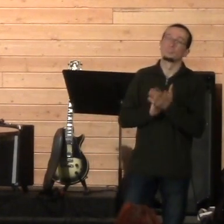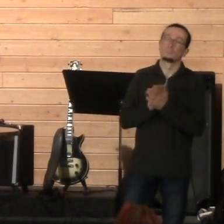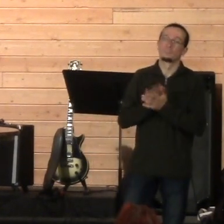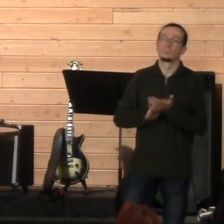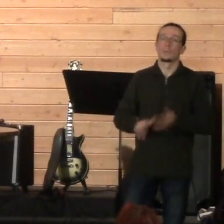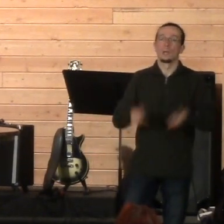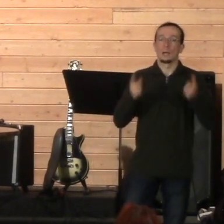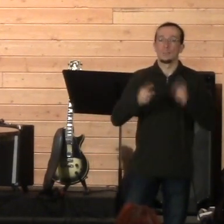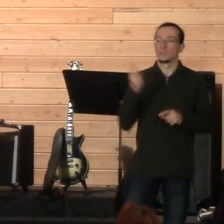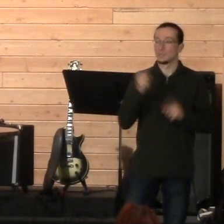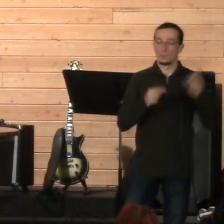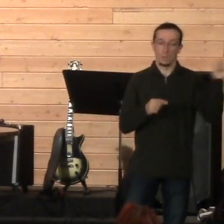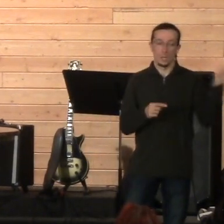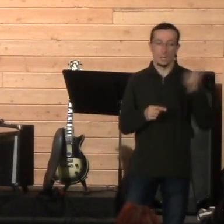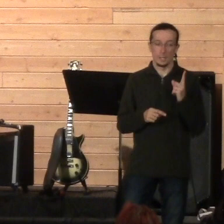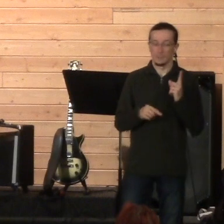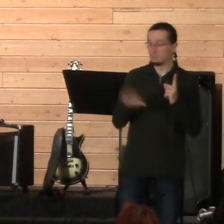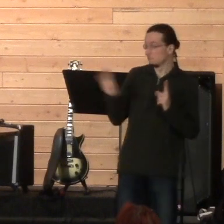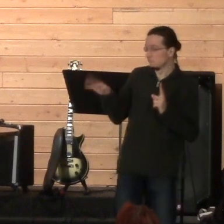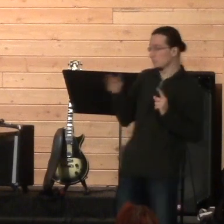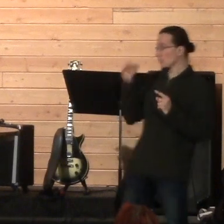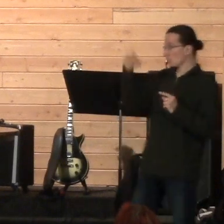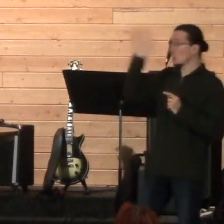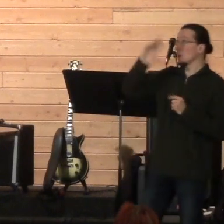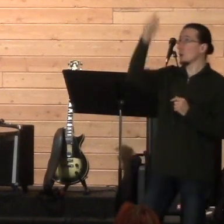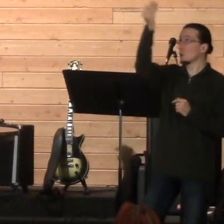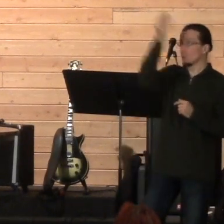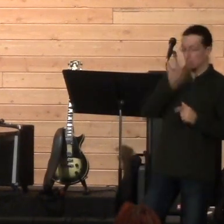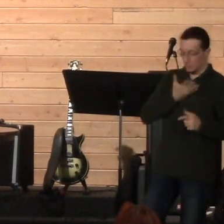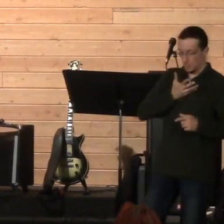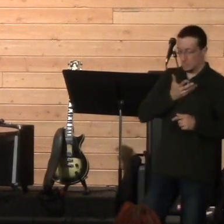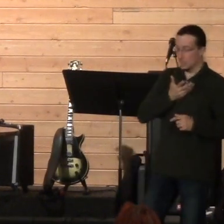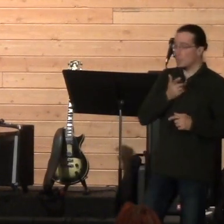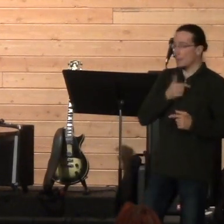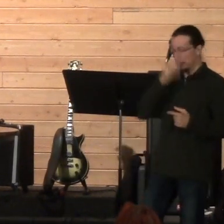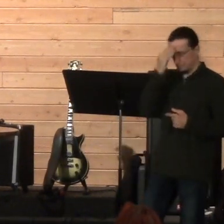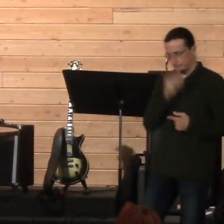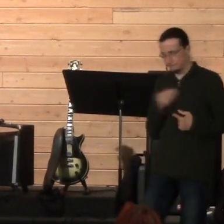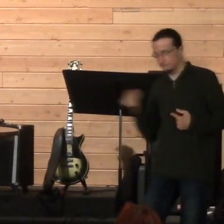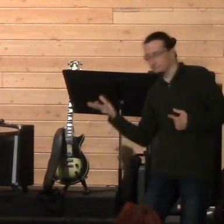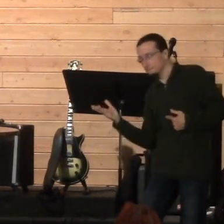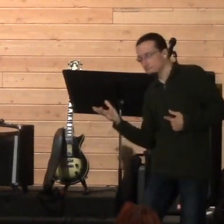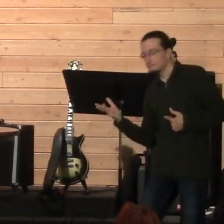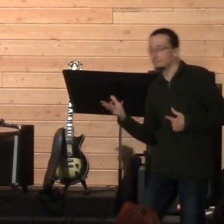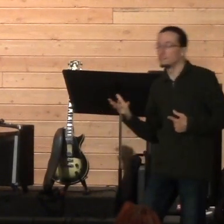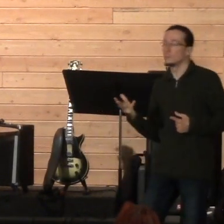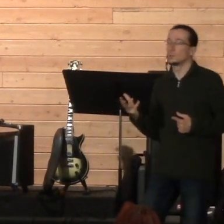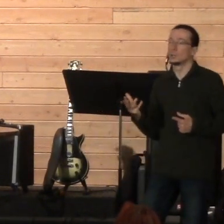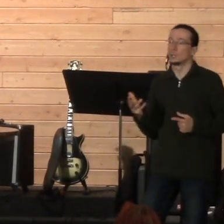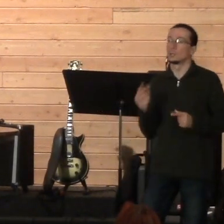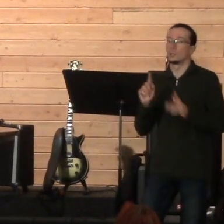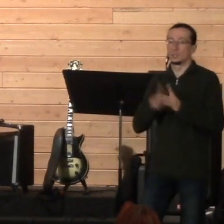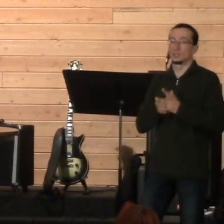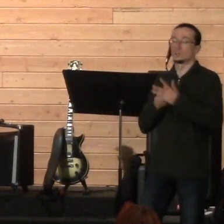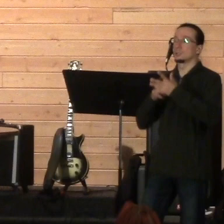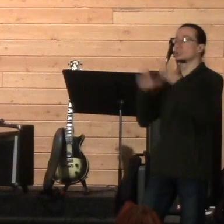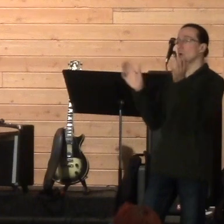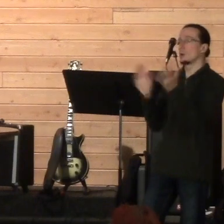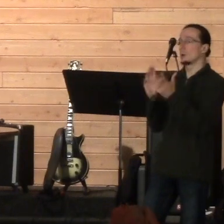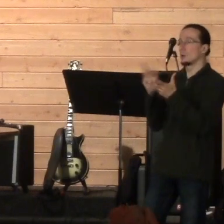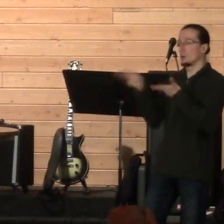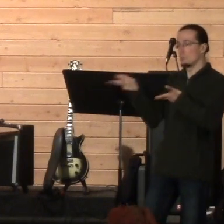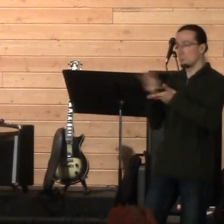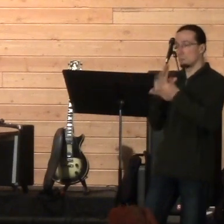When somebody comes up to you and they say, hey, God has revealed to me something and I need to share it with you, and they start speaking to